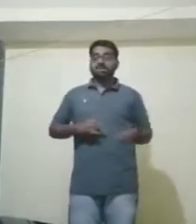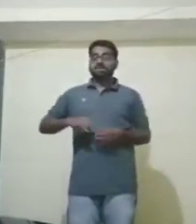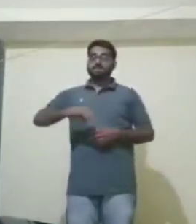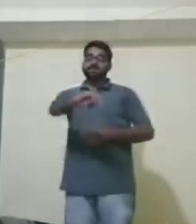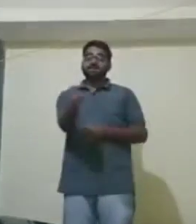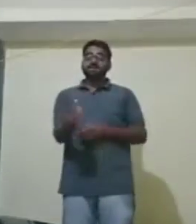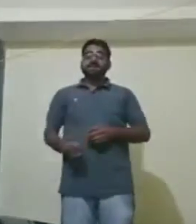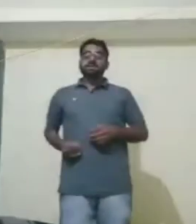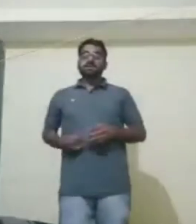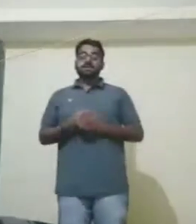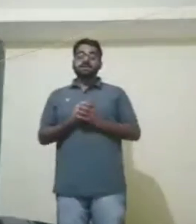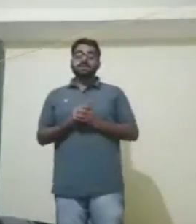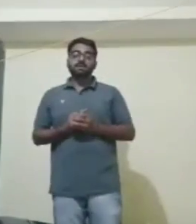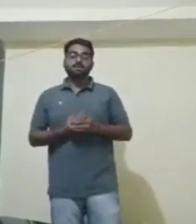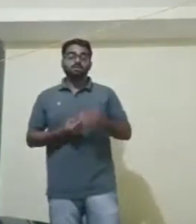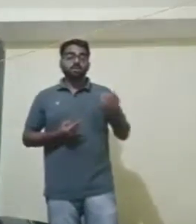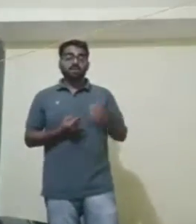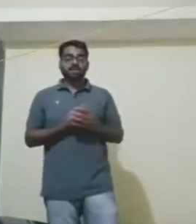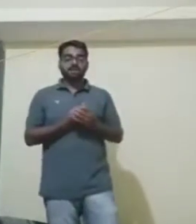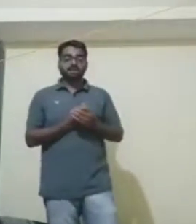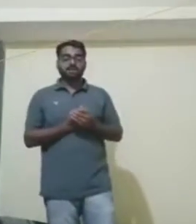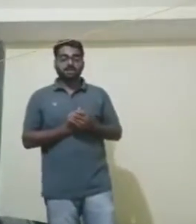uppercase. Then to